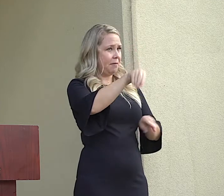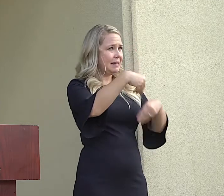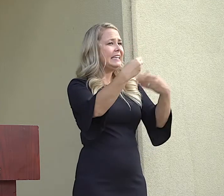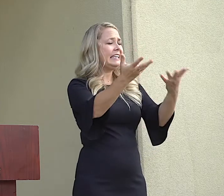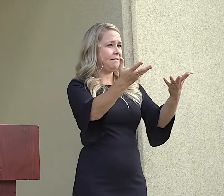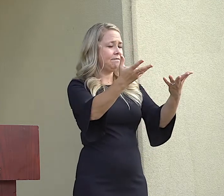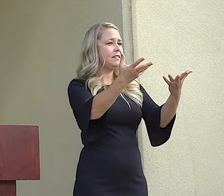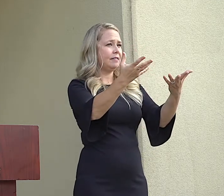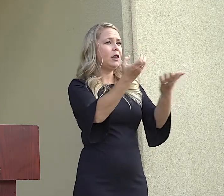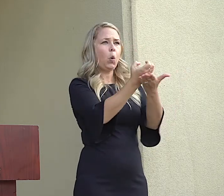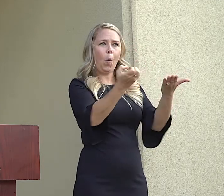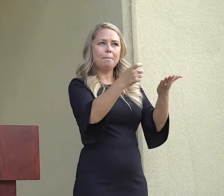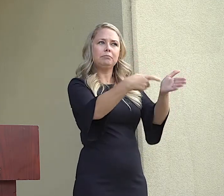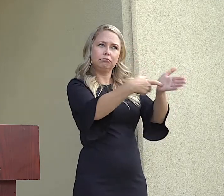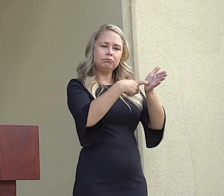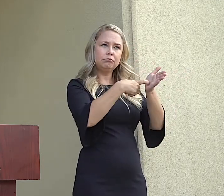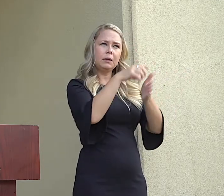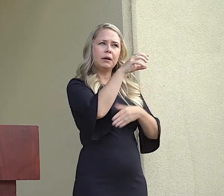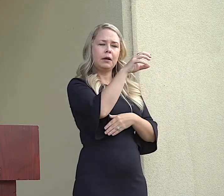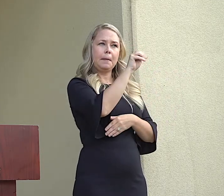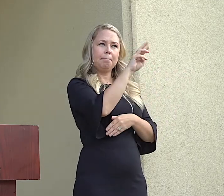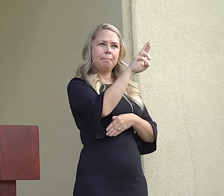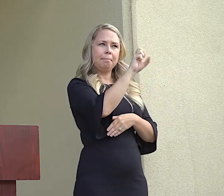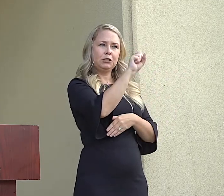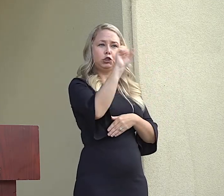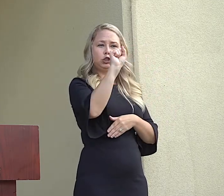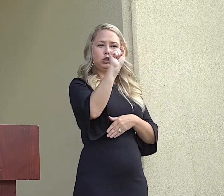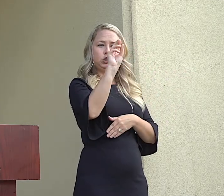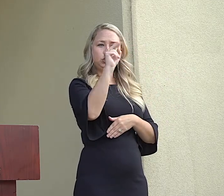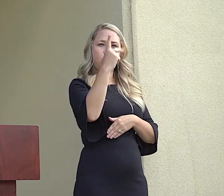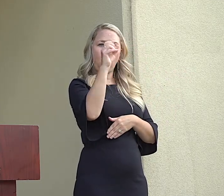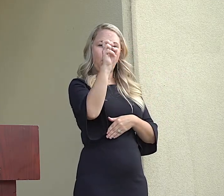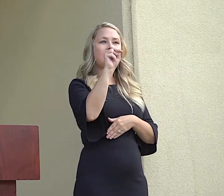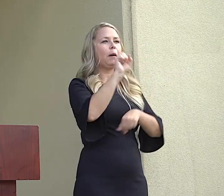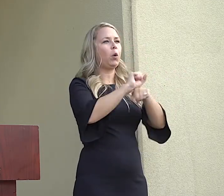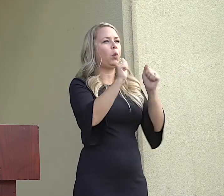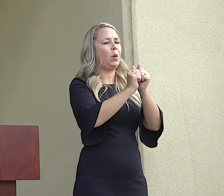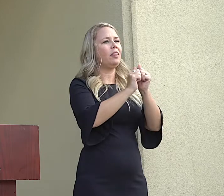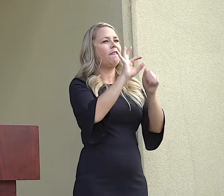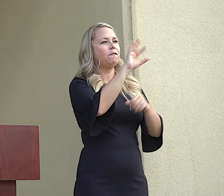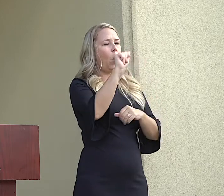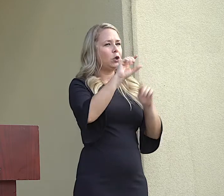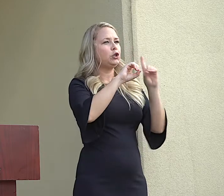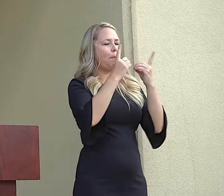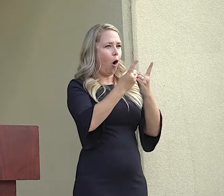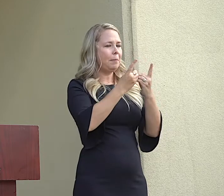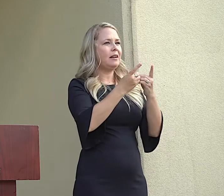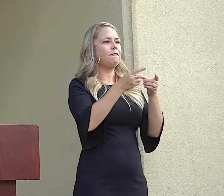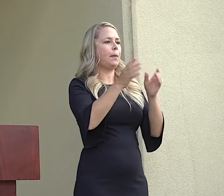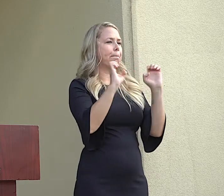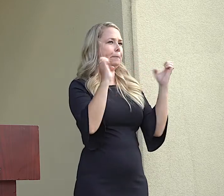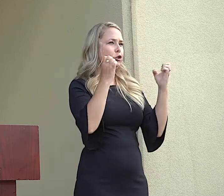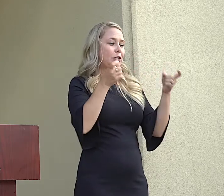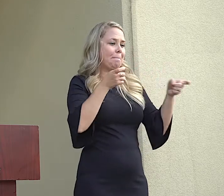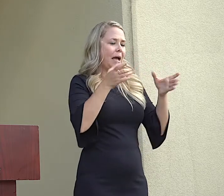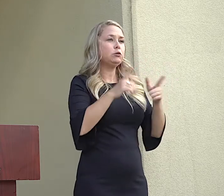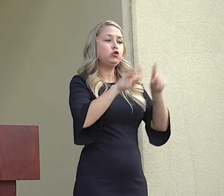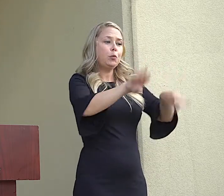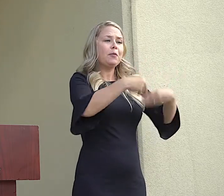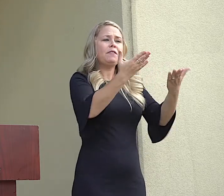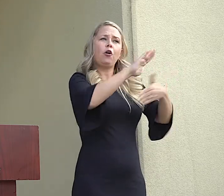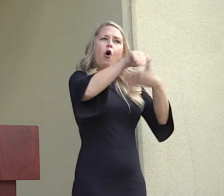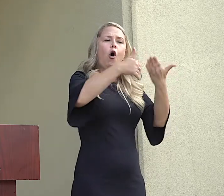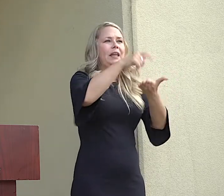PPE equipment as they need. Ms. Stoughton, through Emergency Management, has been working with the Florida Department of Emergency Management in order to provide all of